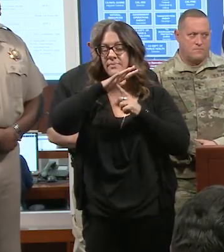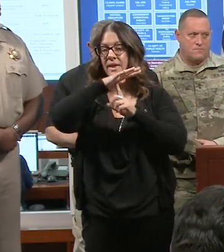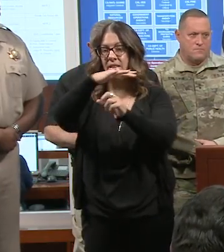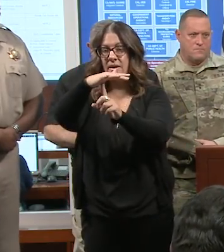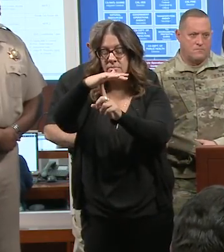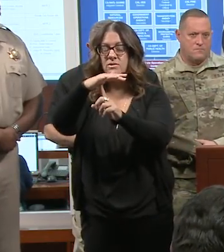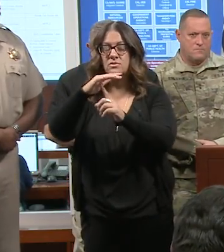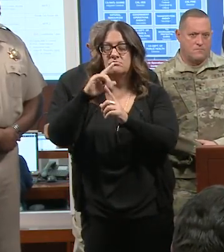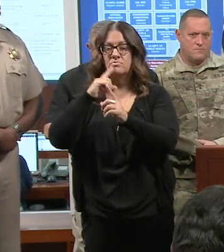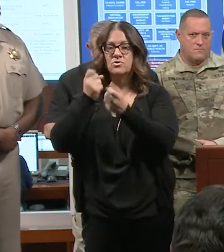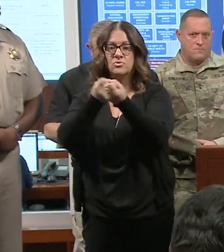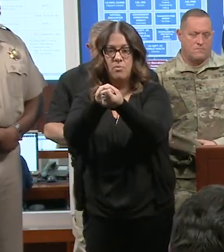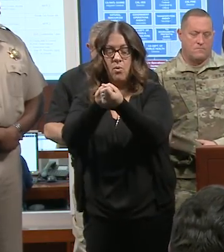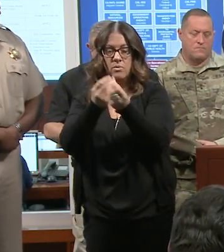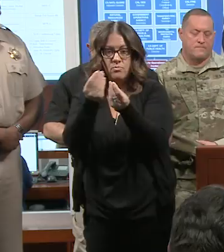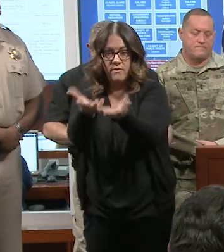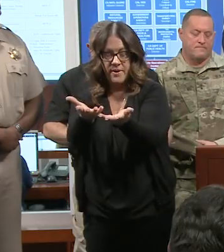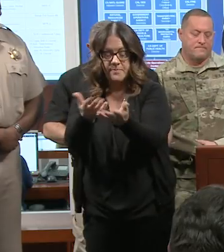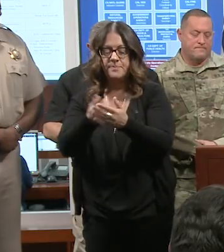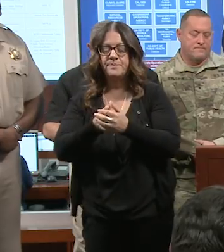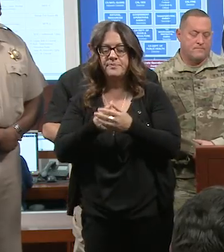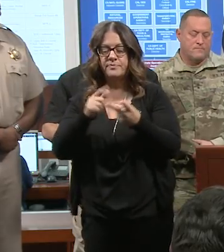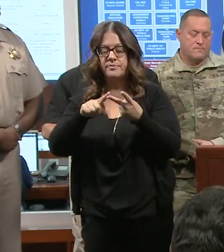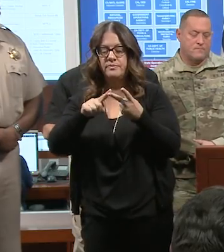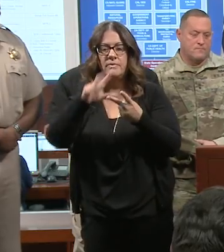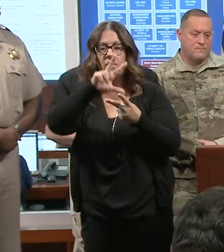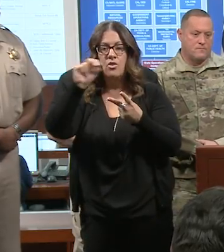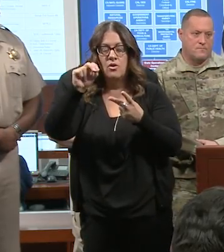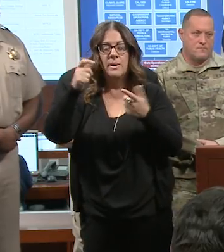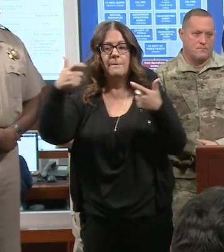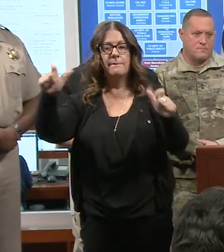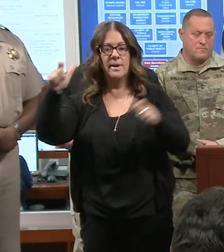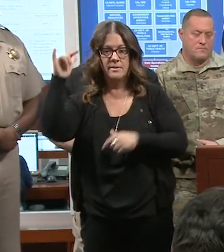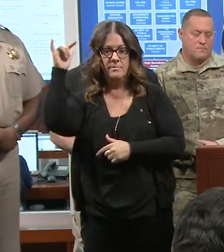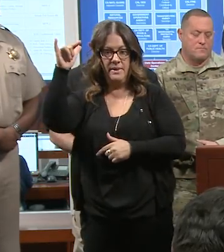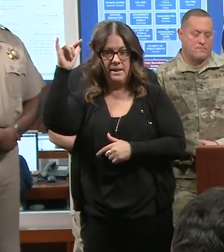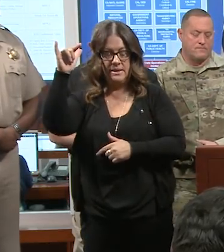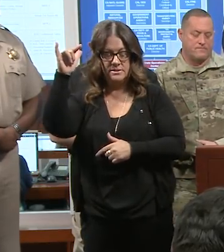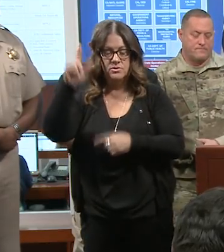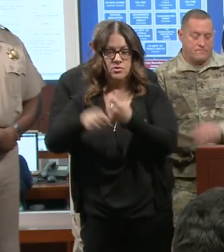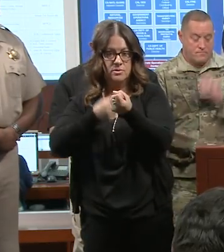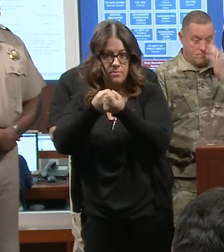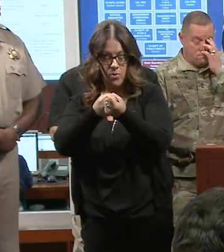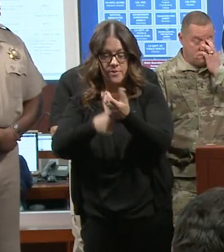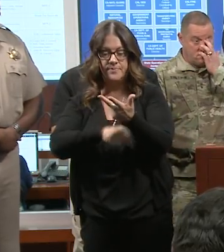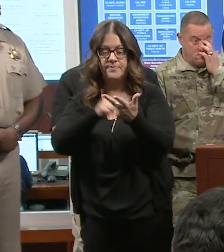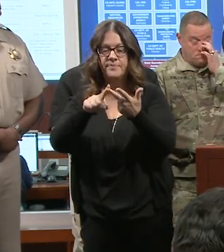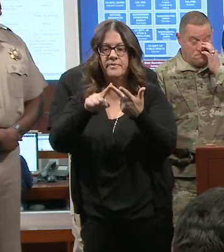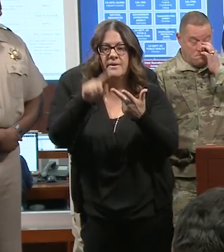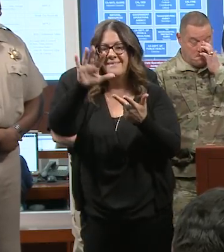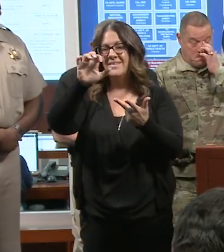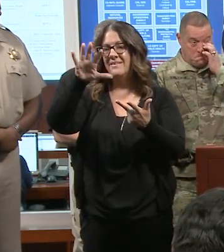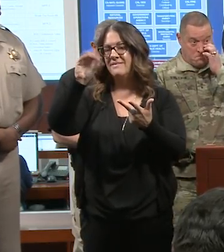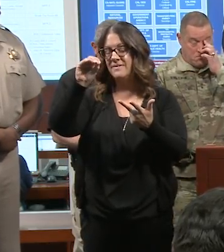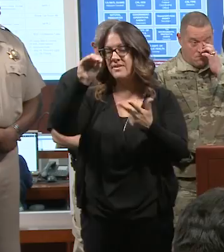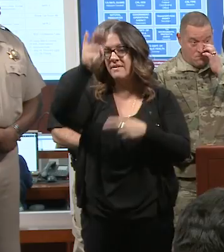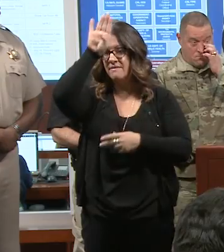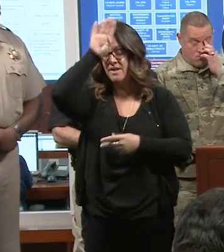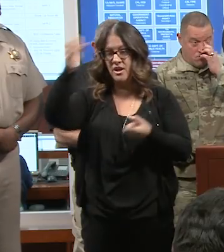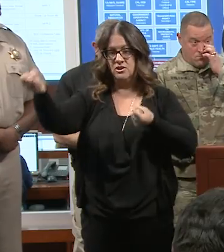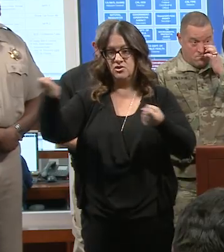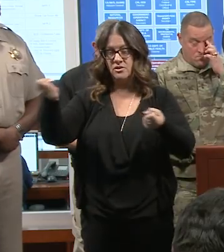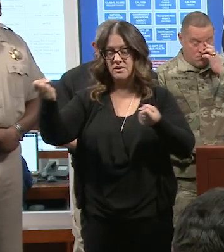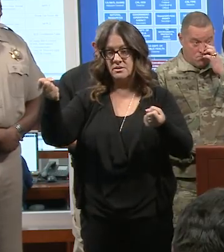firefight. We have over 30 air tankers. We have over 550 fire engines just